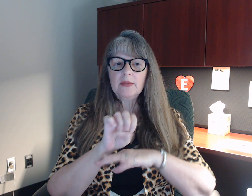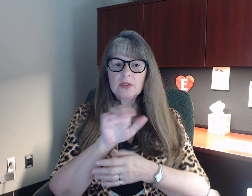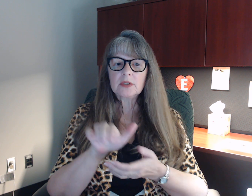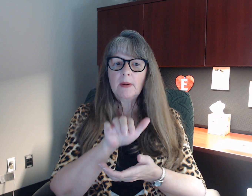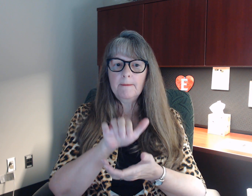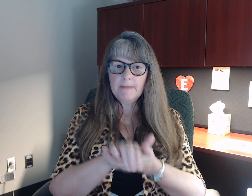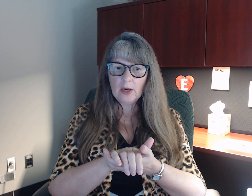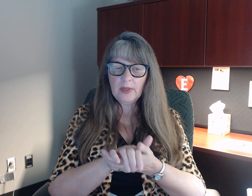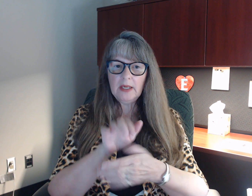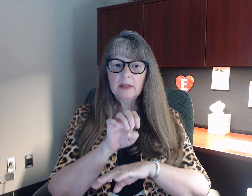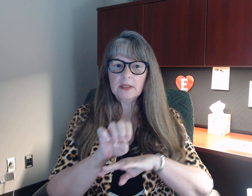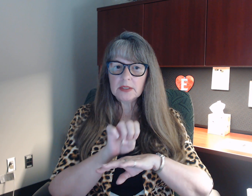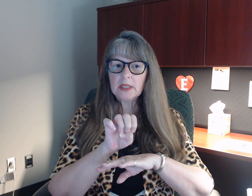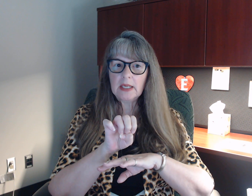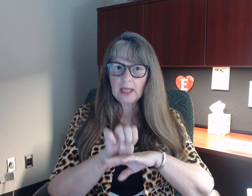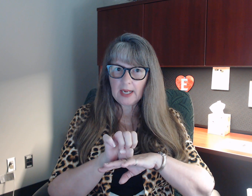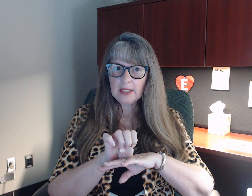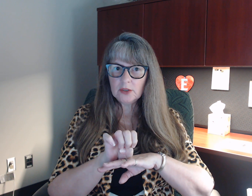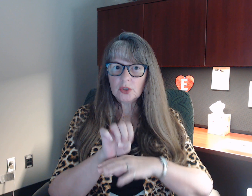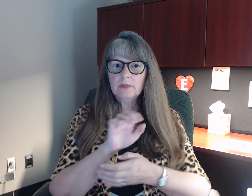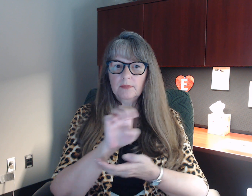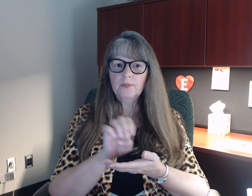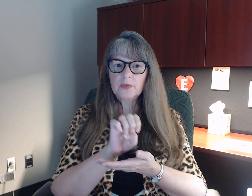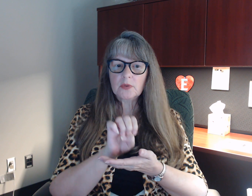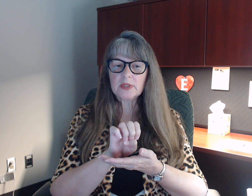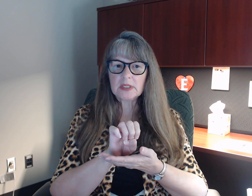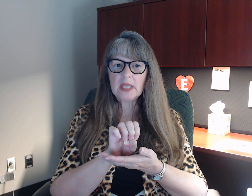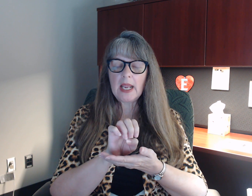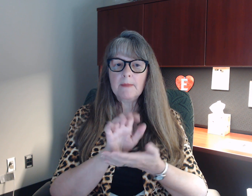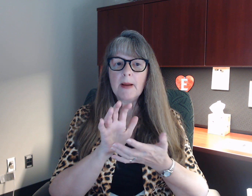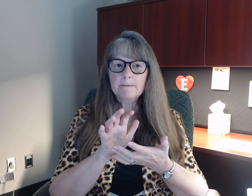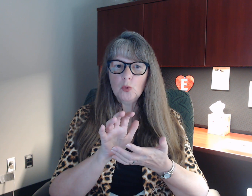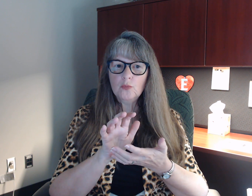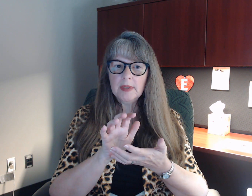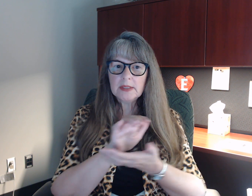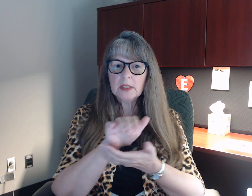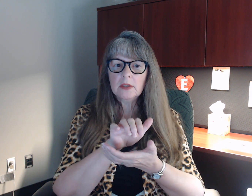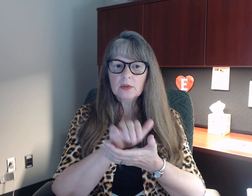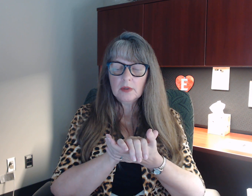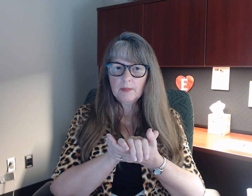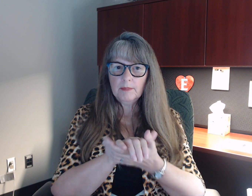is married. This is engaged. So it's the same movement.